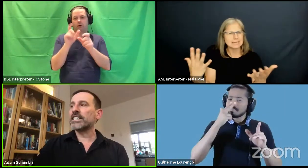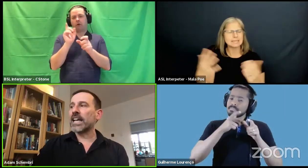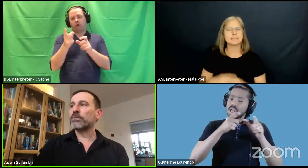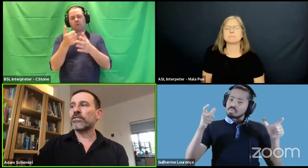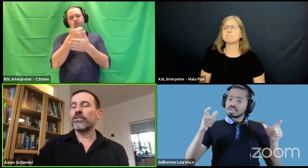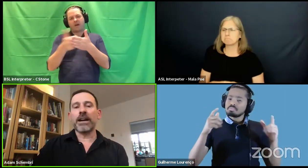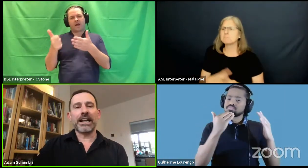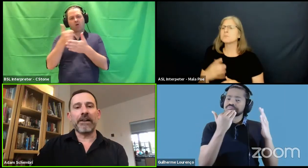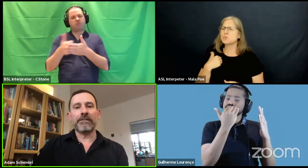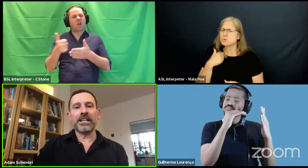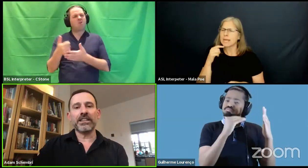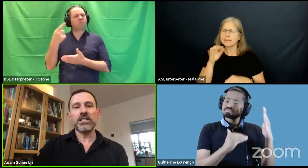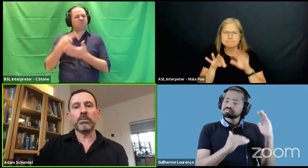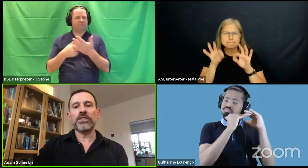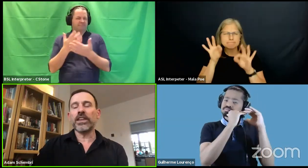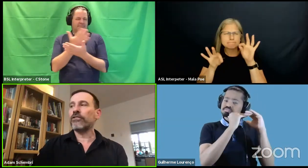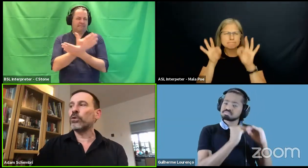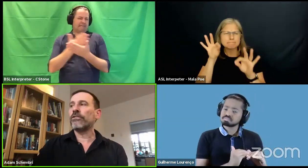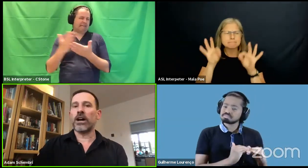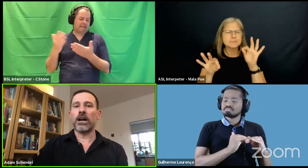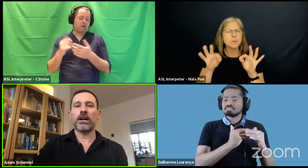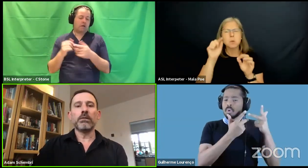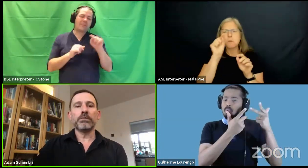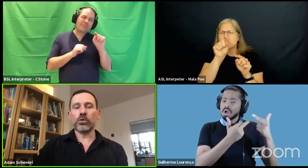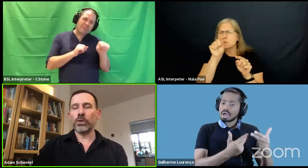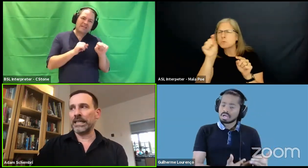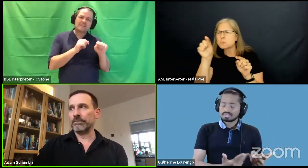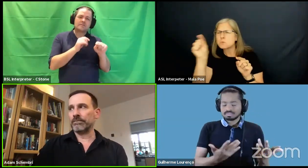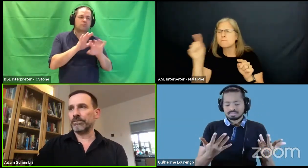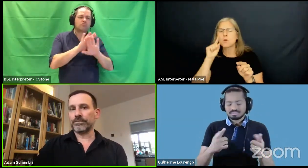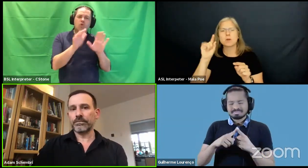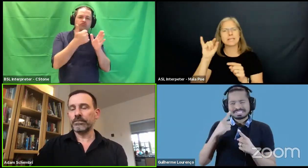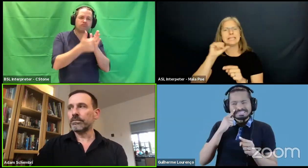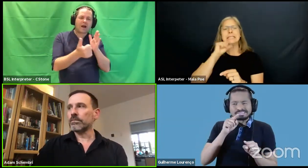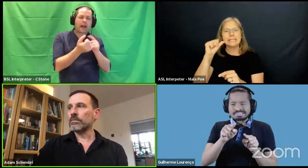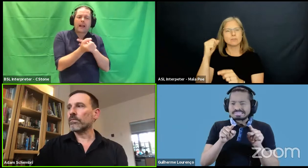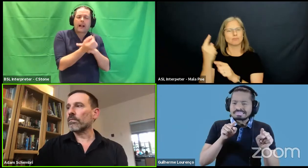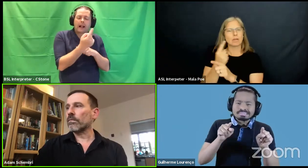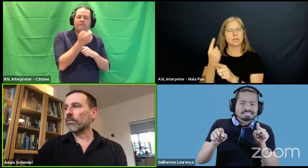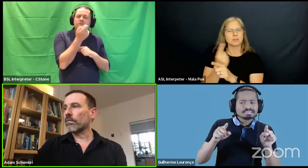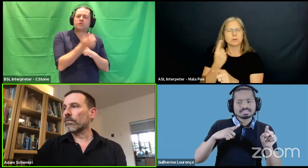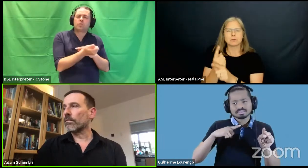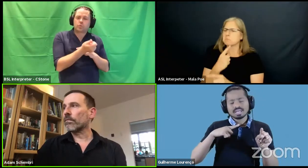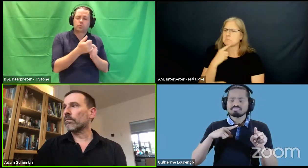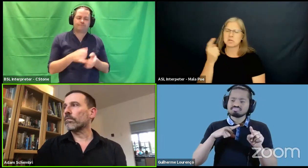find examples of irregularity like this, but they're few and far between.